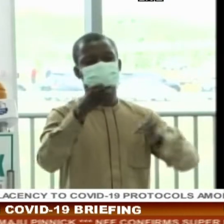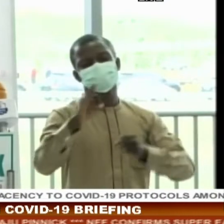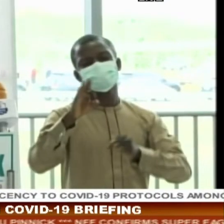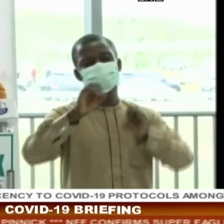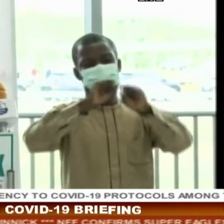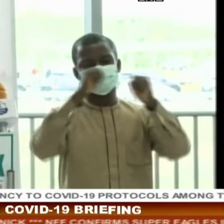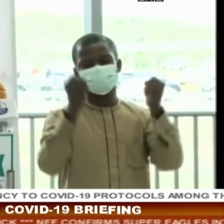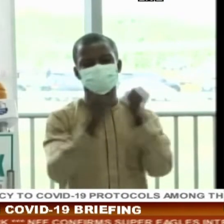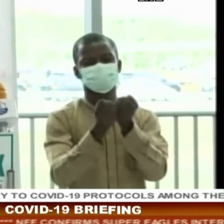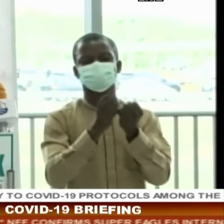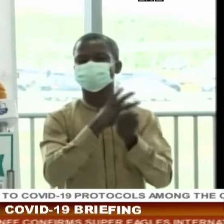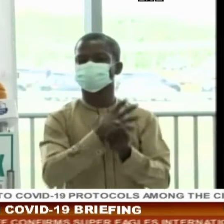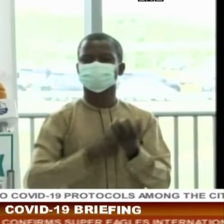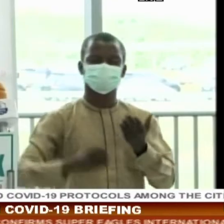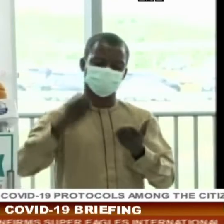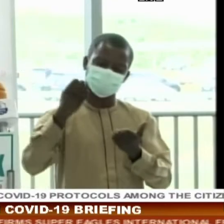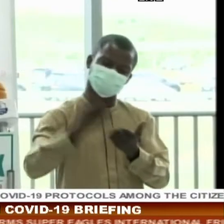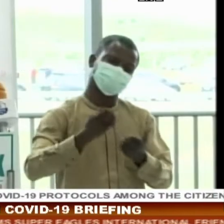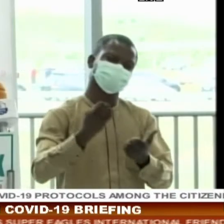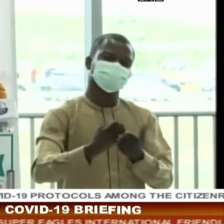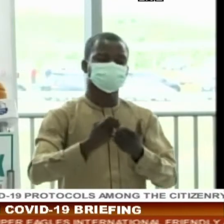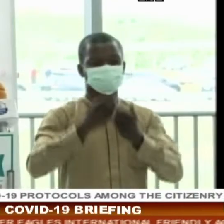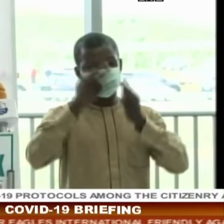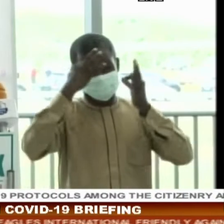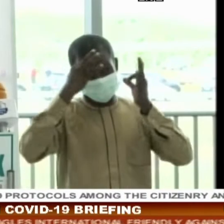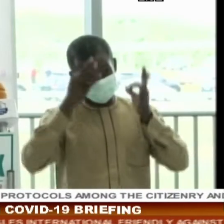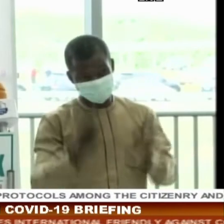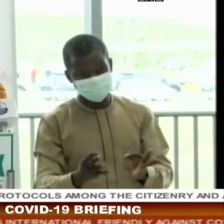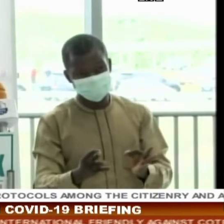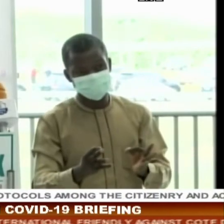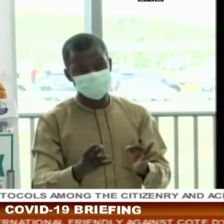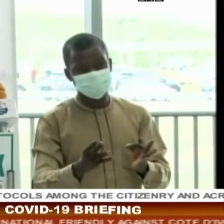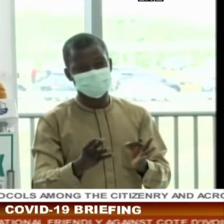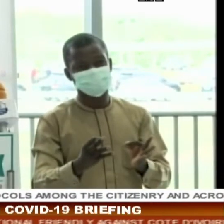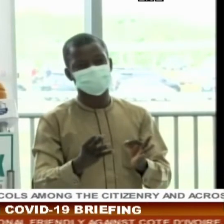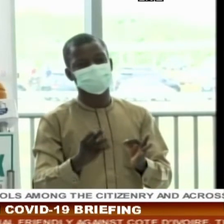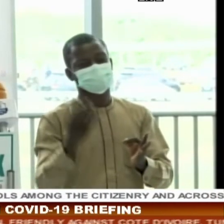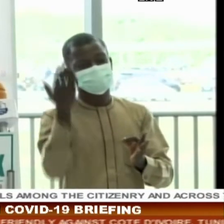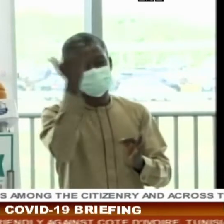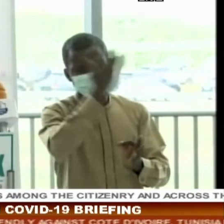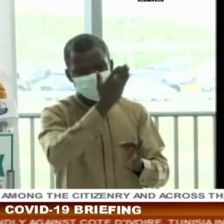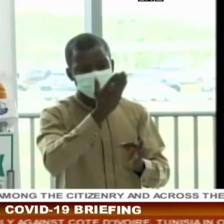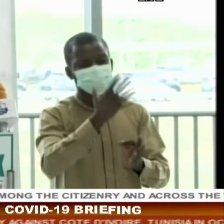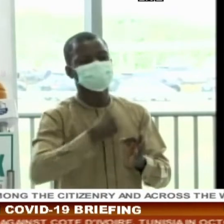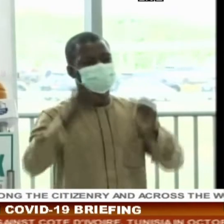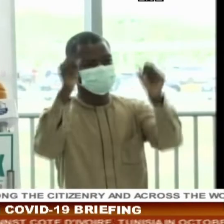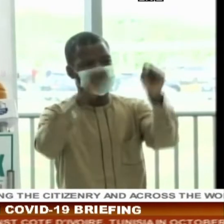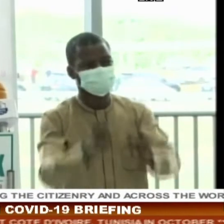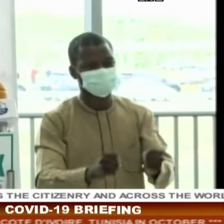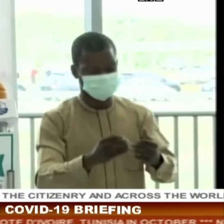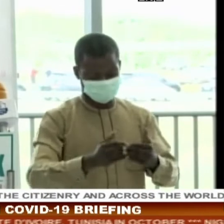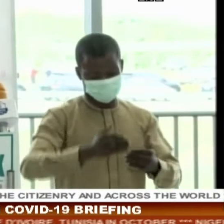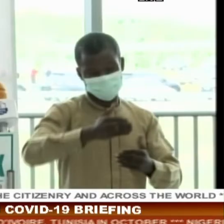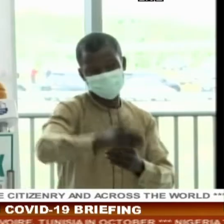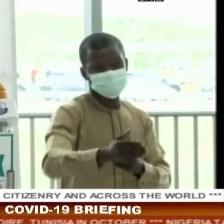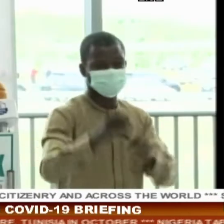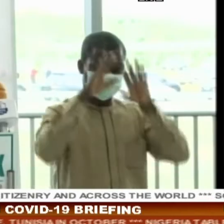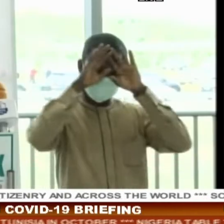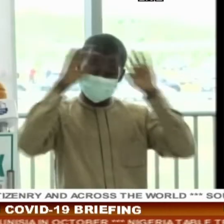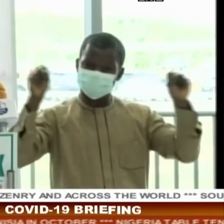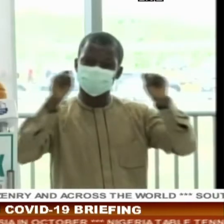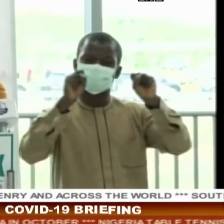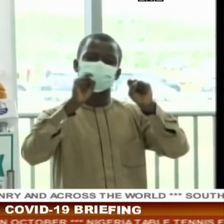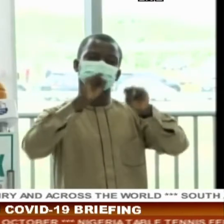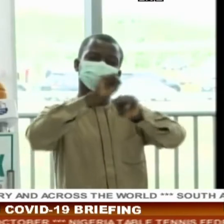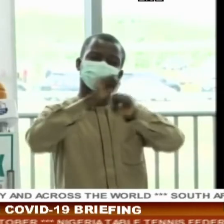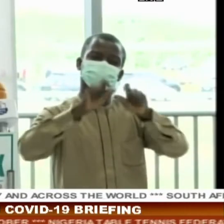and economy. In determining what phase of the strategy to move to, the Presidential Task Force tried